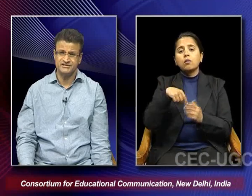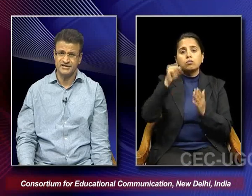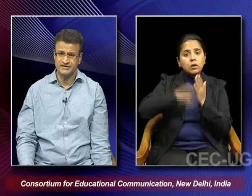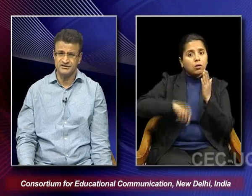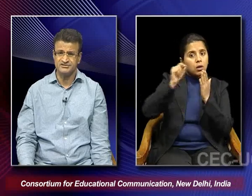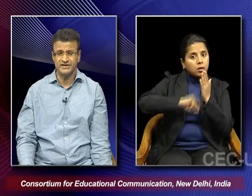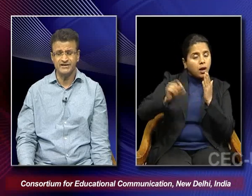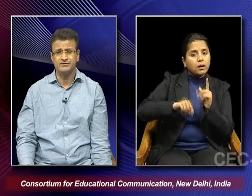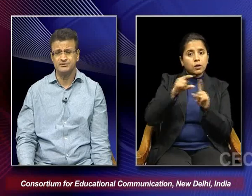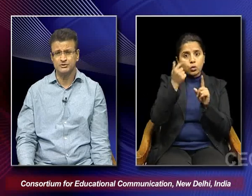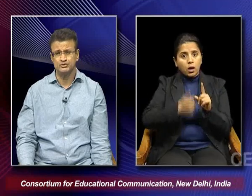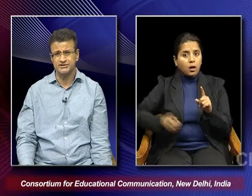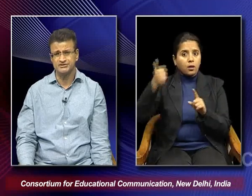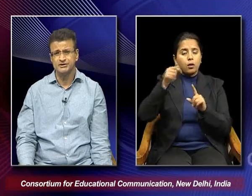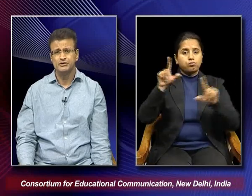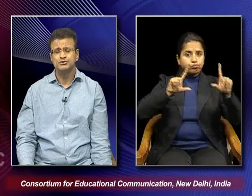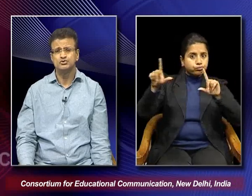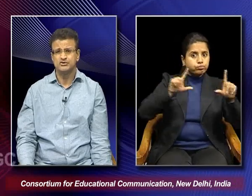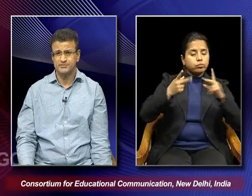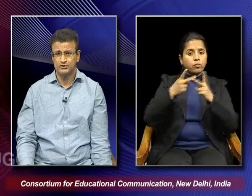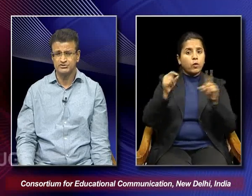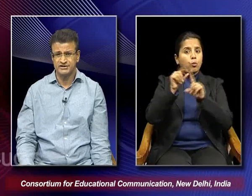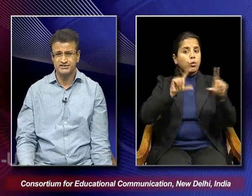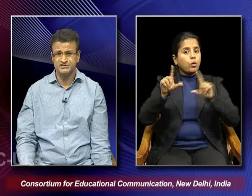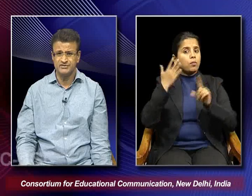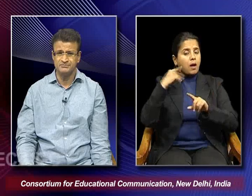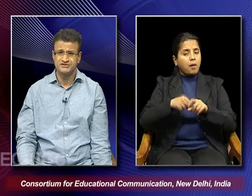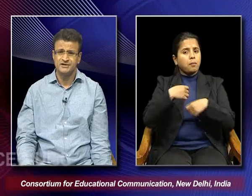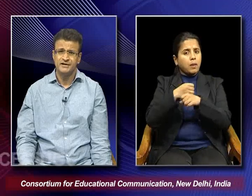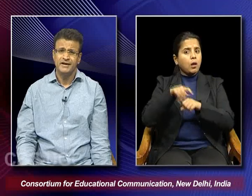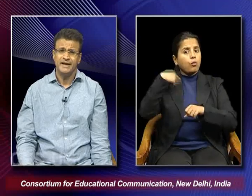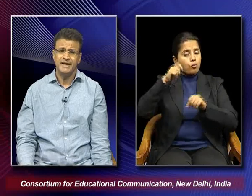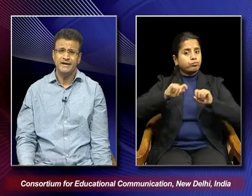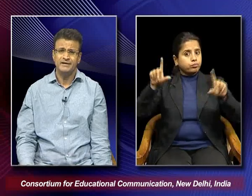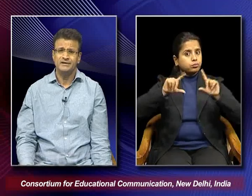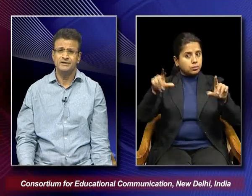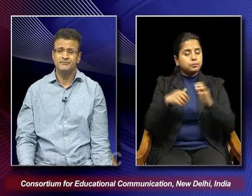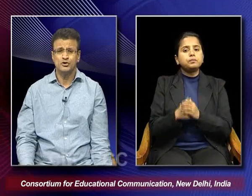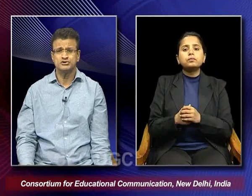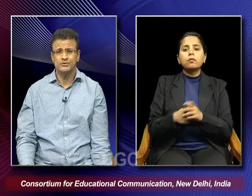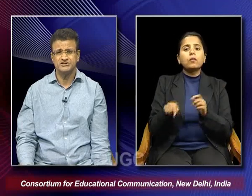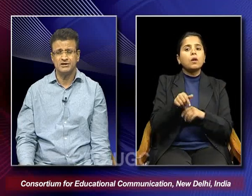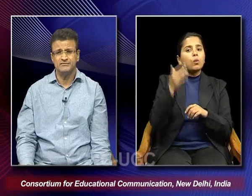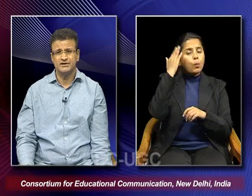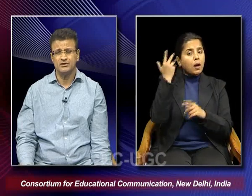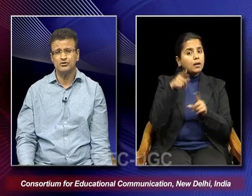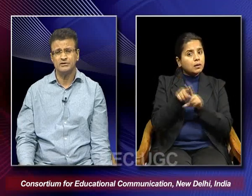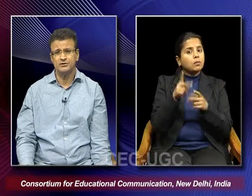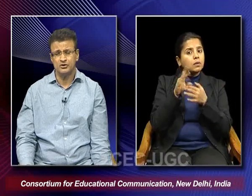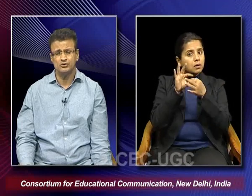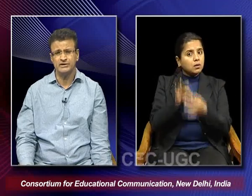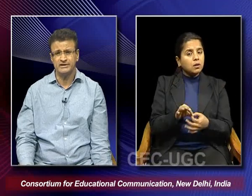and directors and the producers, those who have produced these films. And because of which we are